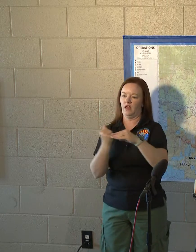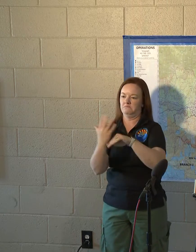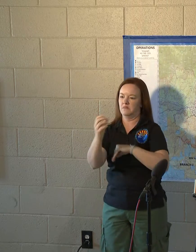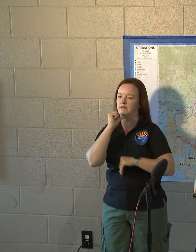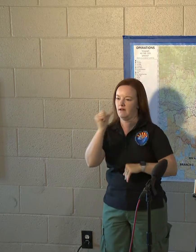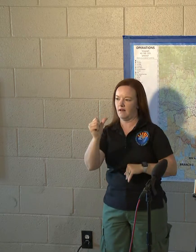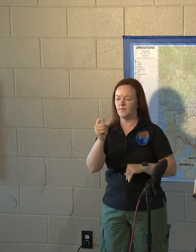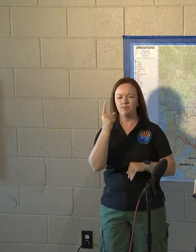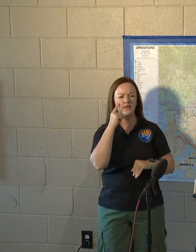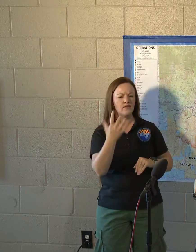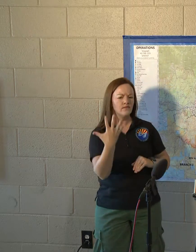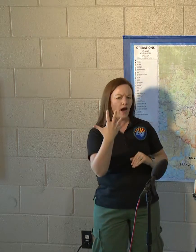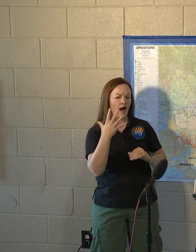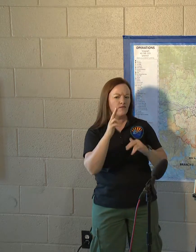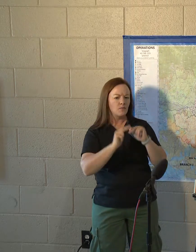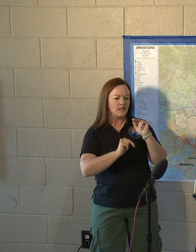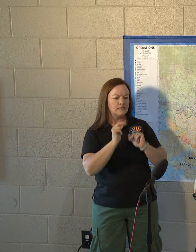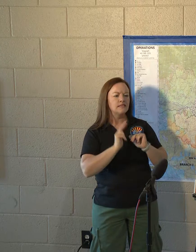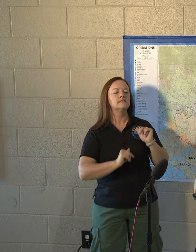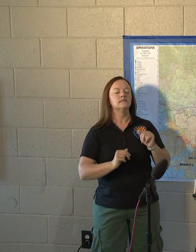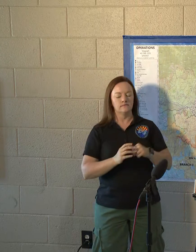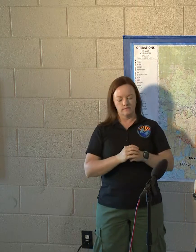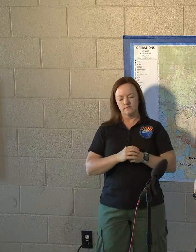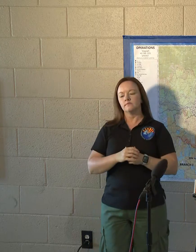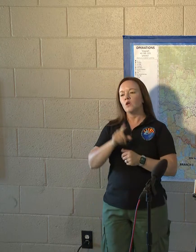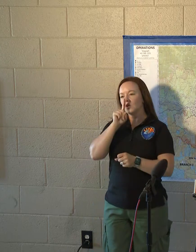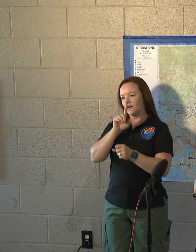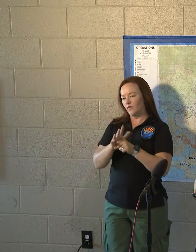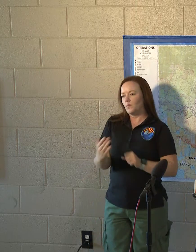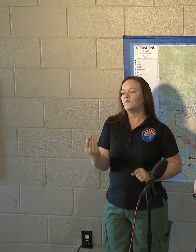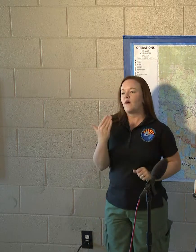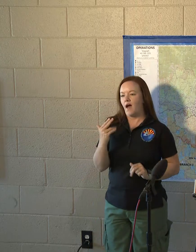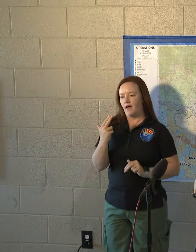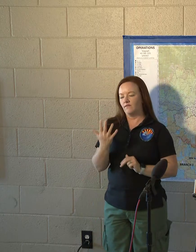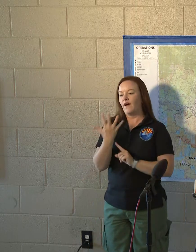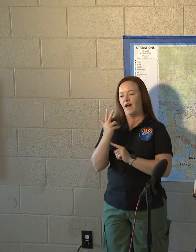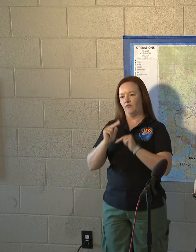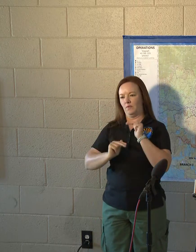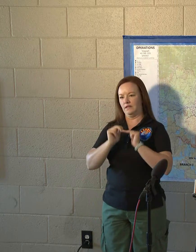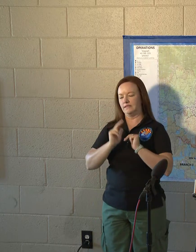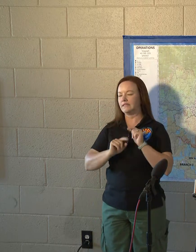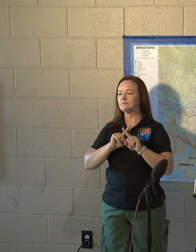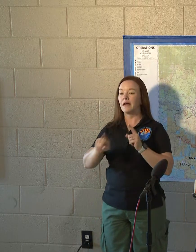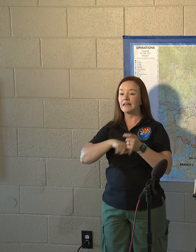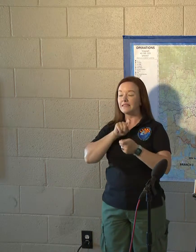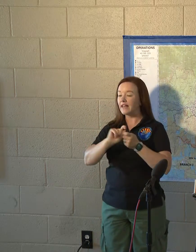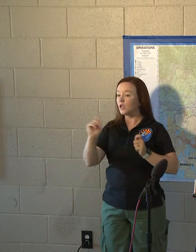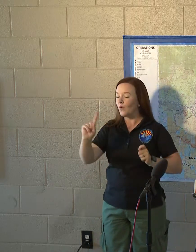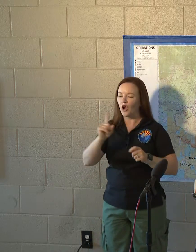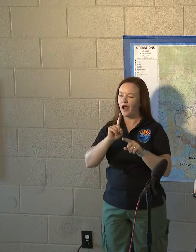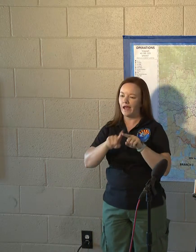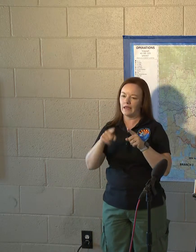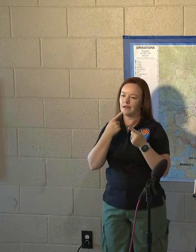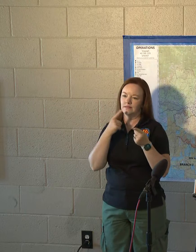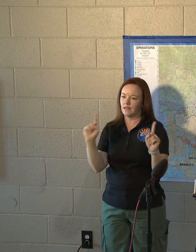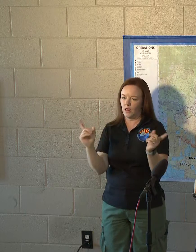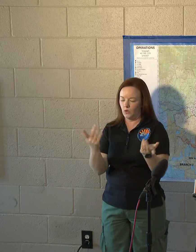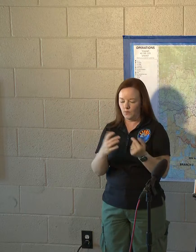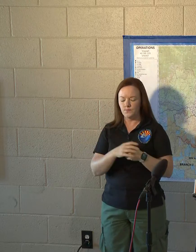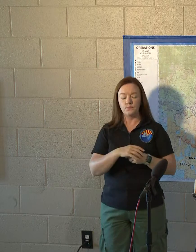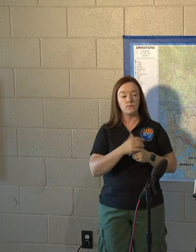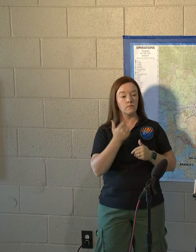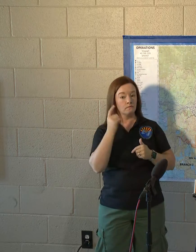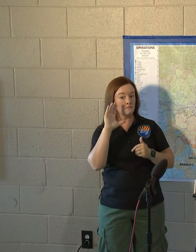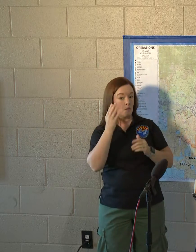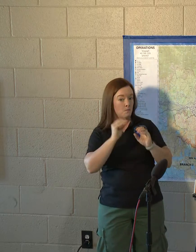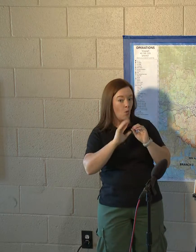believe it's 5 structures confirmed burned. We're confirming 5 structures, and at this time I can't tell you specifically where they are. Any indication that there's